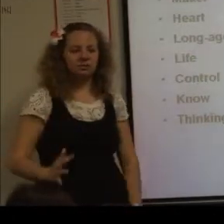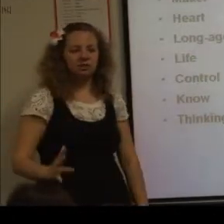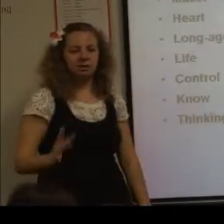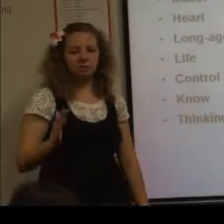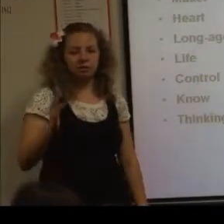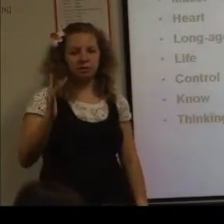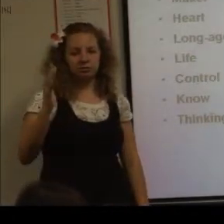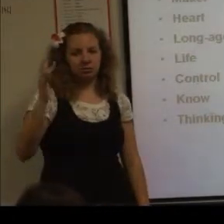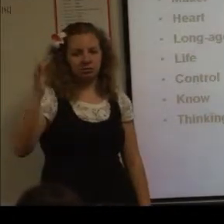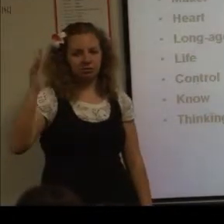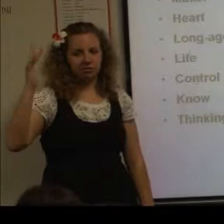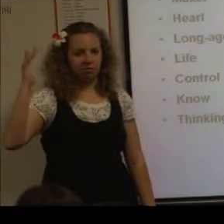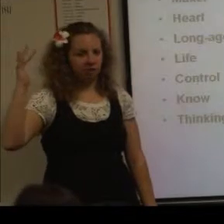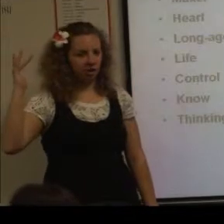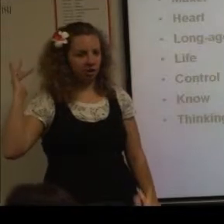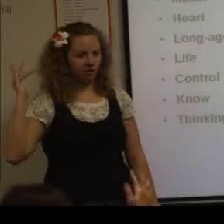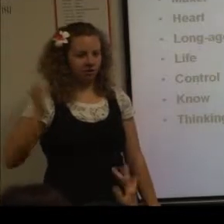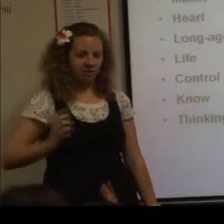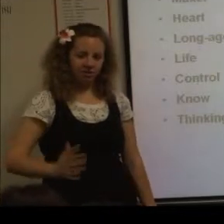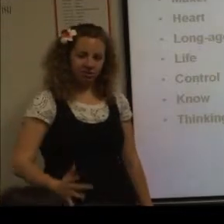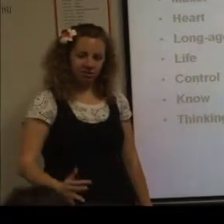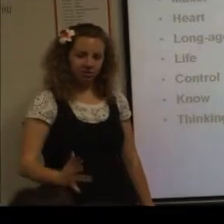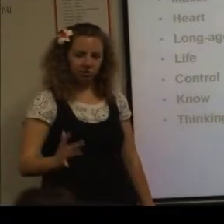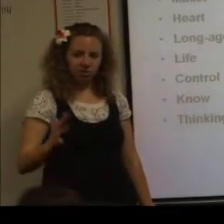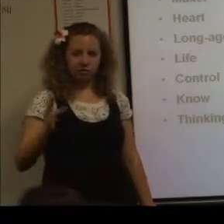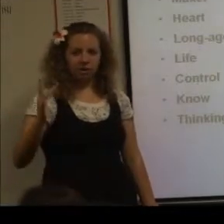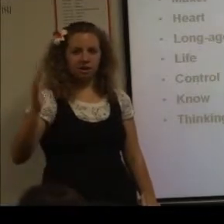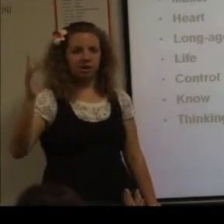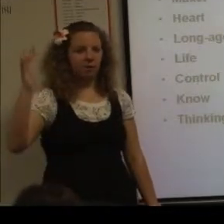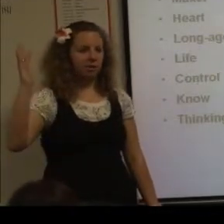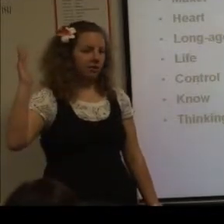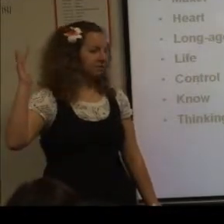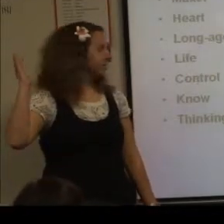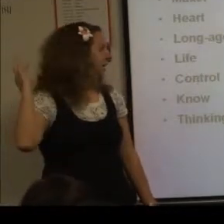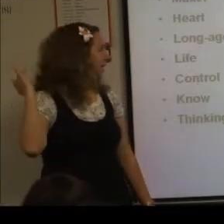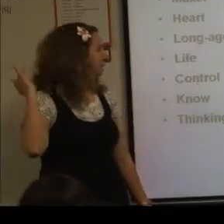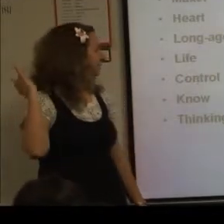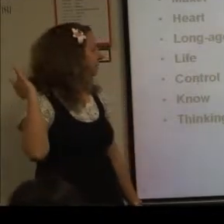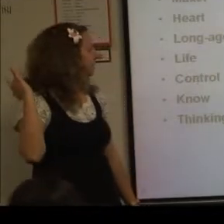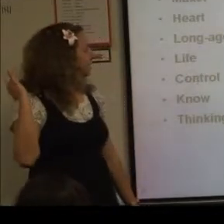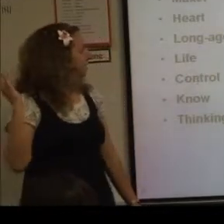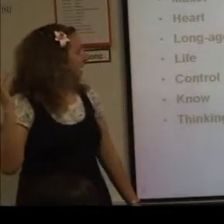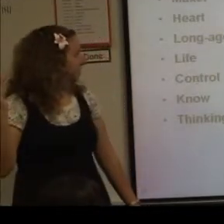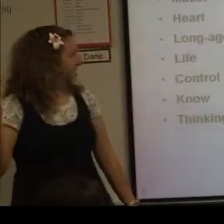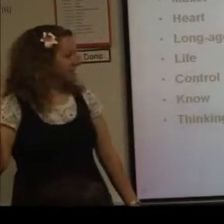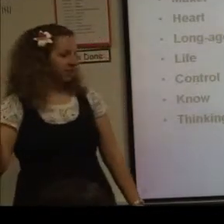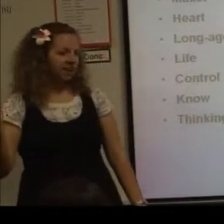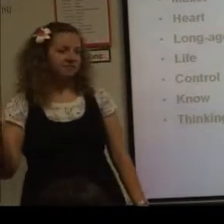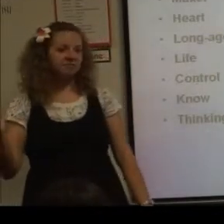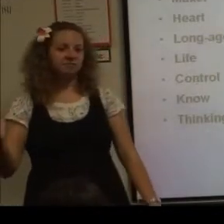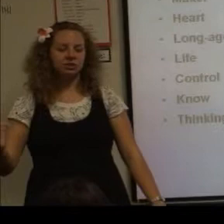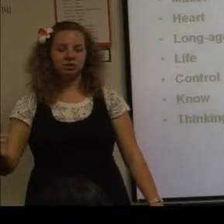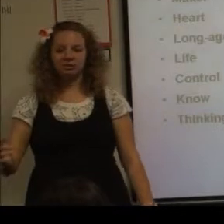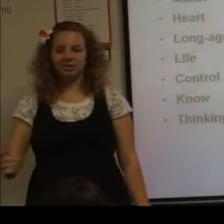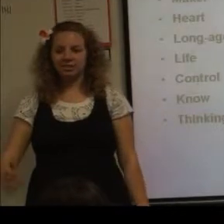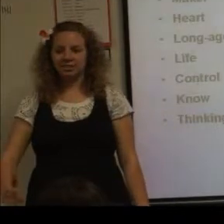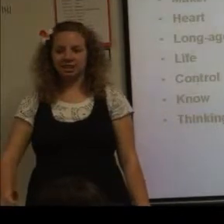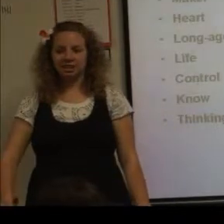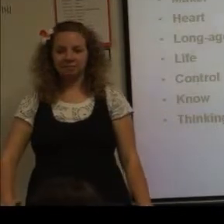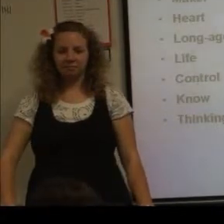this one, then I'm going to use this one, long ago. So like way back there, okay? And then we have life. There's two ways to sign it.